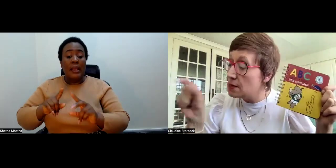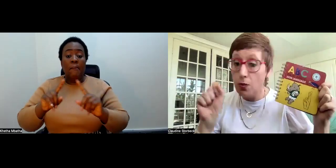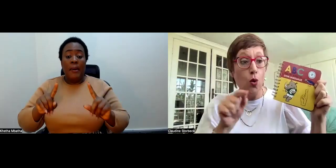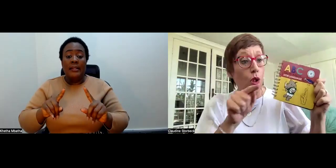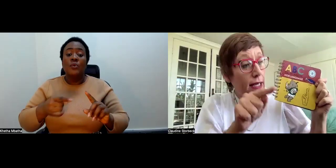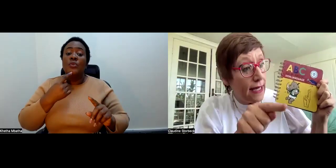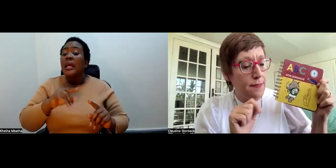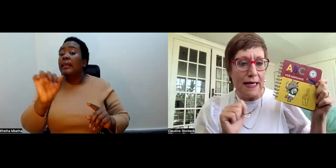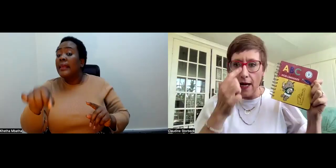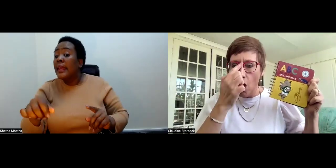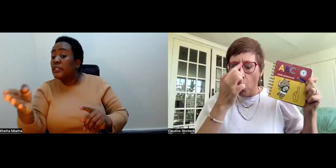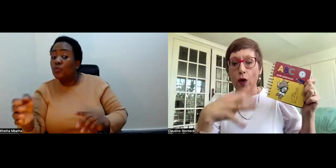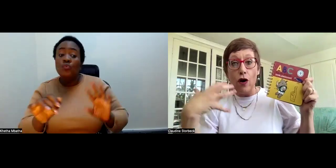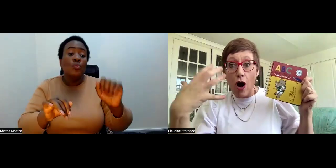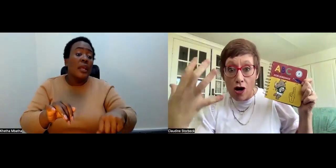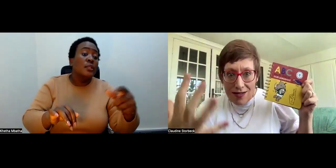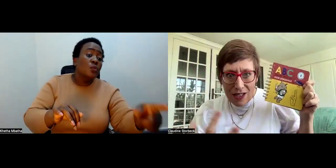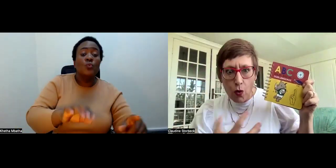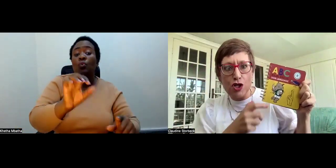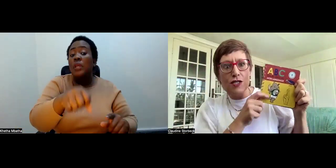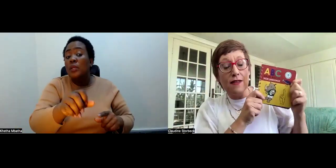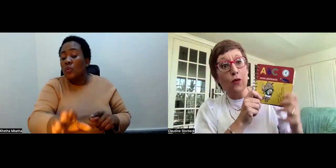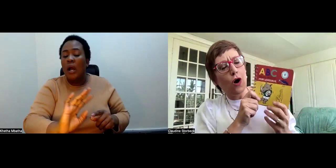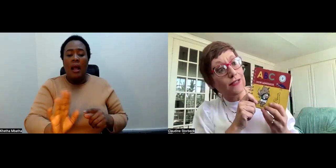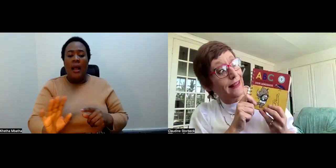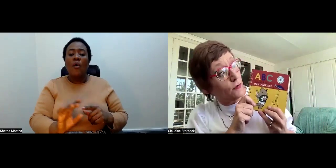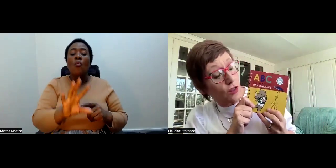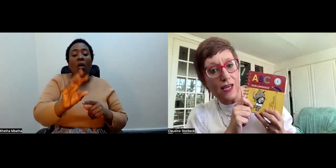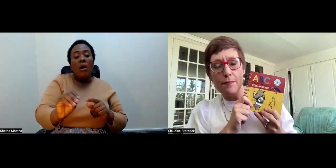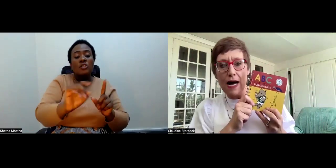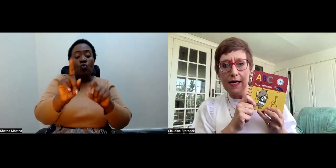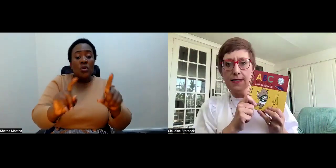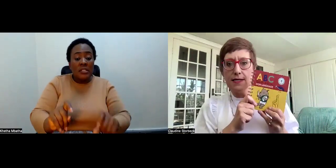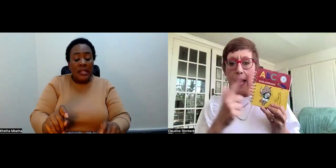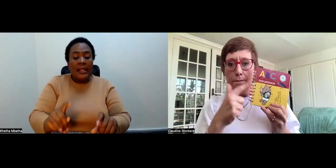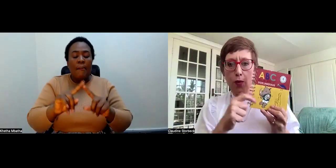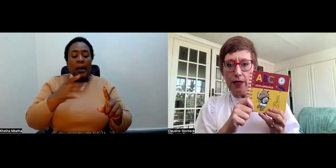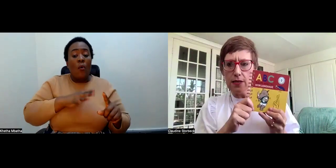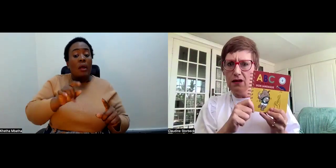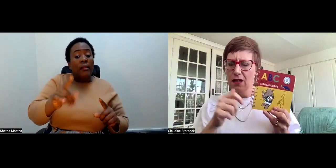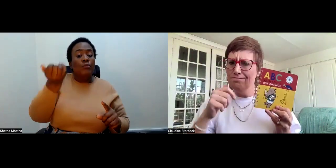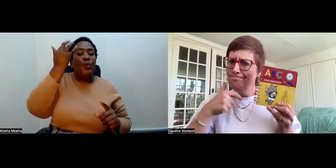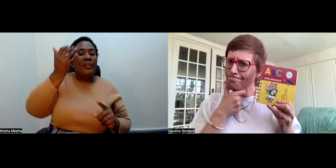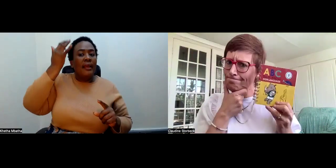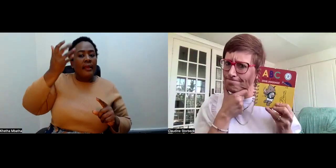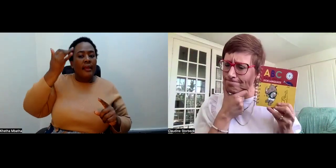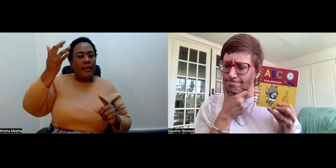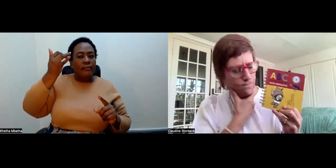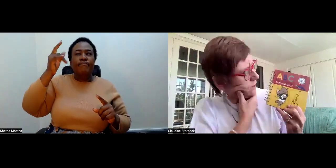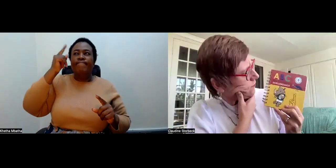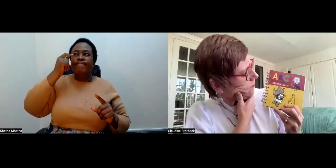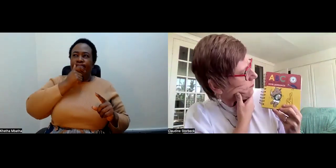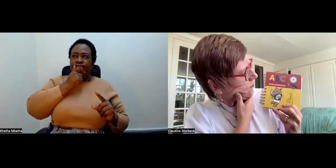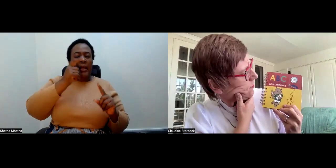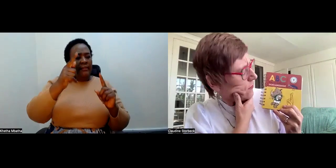Jenny, yes, Paul, yes, Mandla. We're asking questions and then we're asking them to think about it and point.